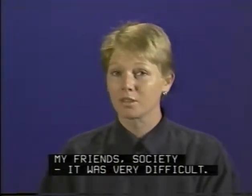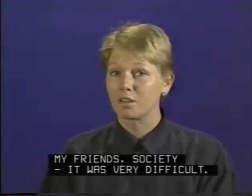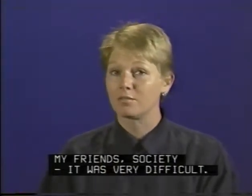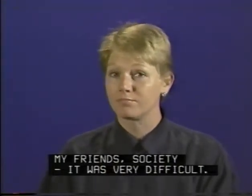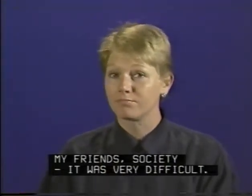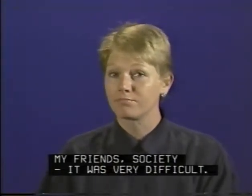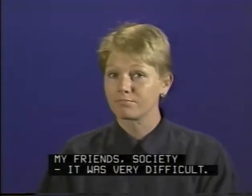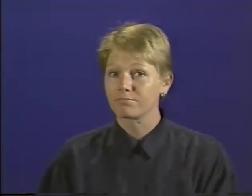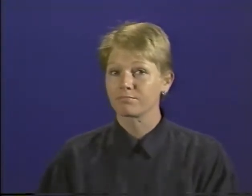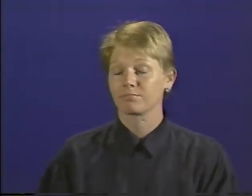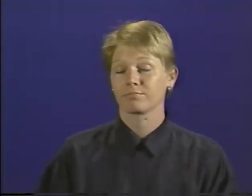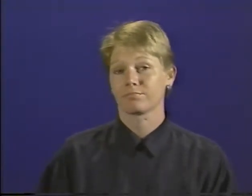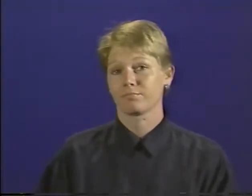difficult.